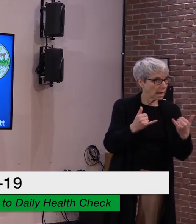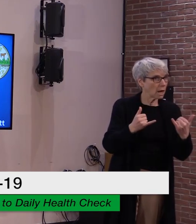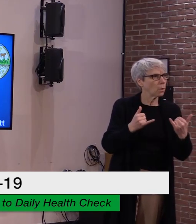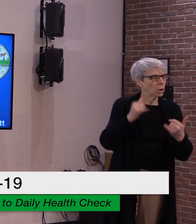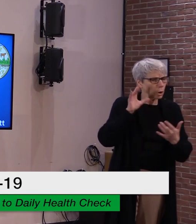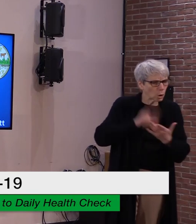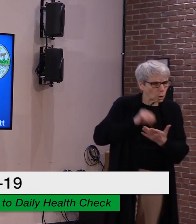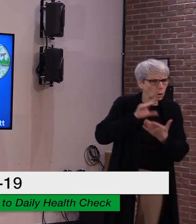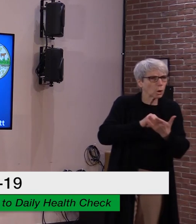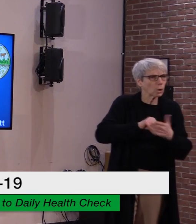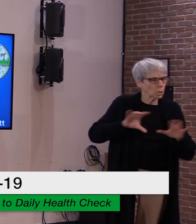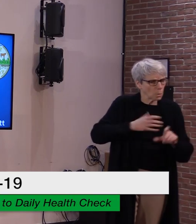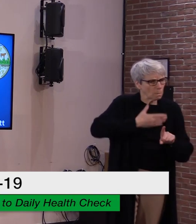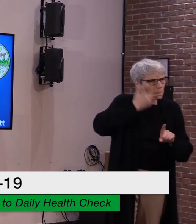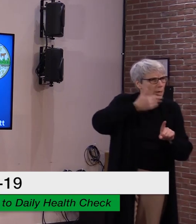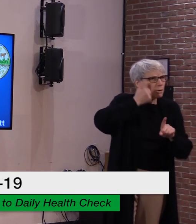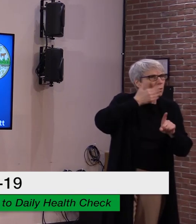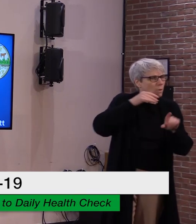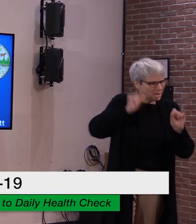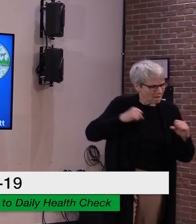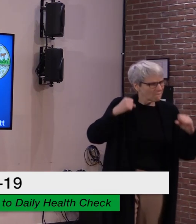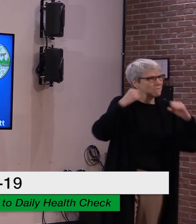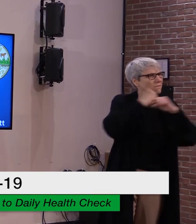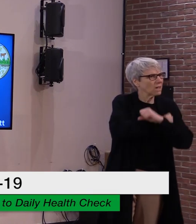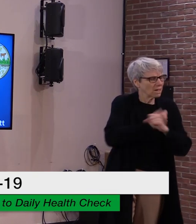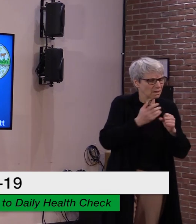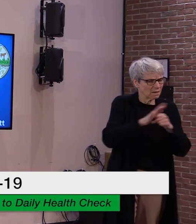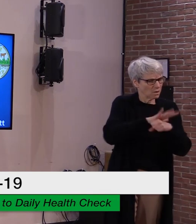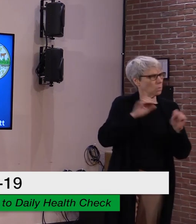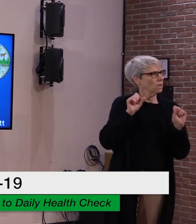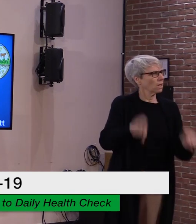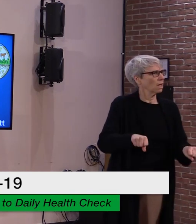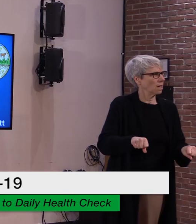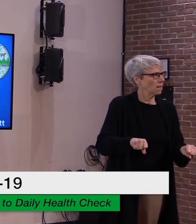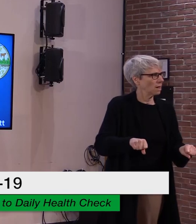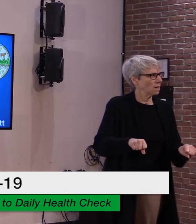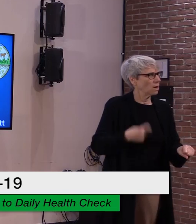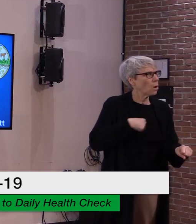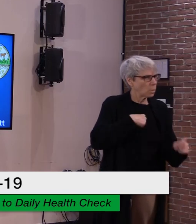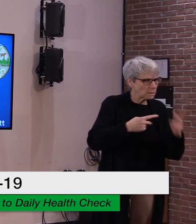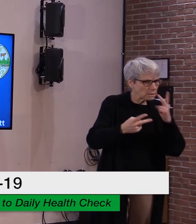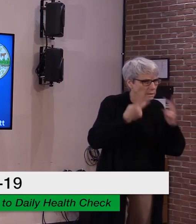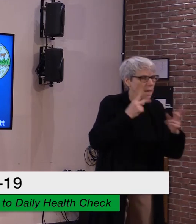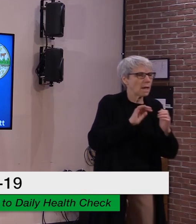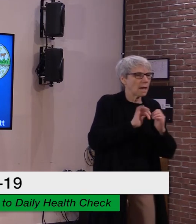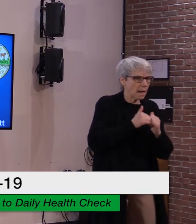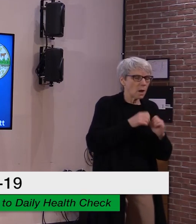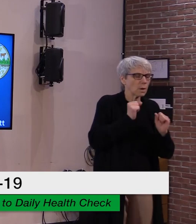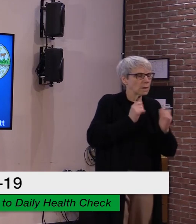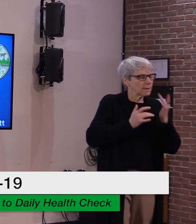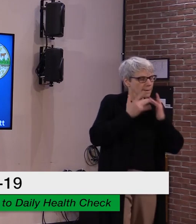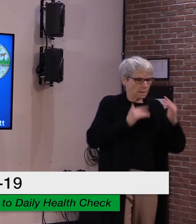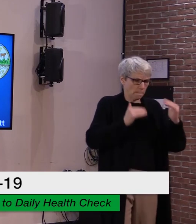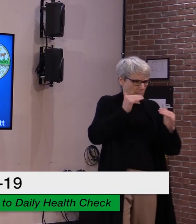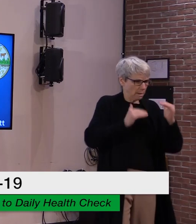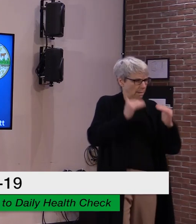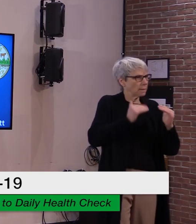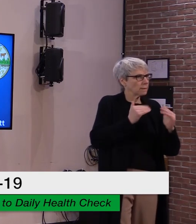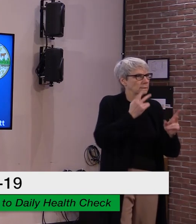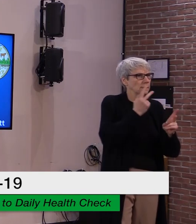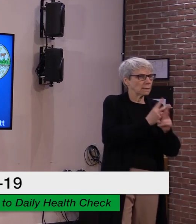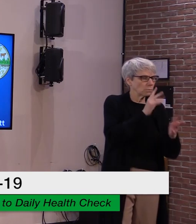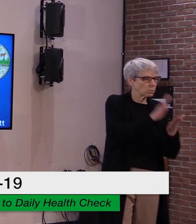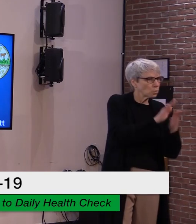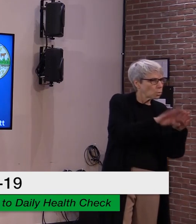care system standpoint and in the way we've been able to live our lives in the midst of this pandemic but as dr